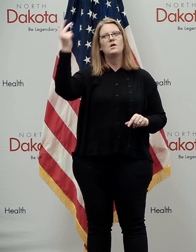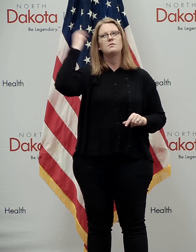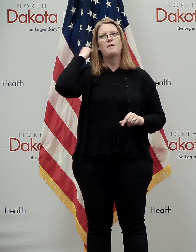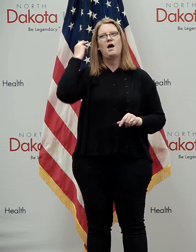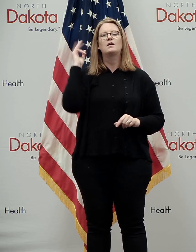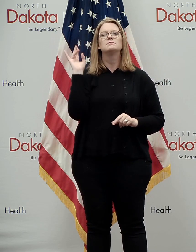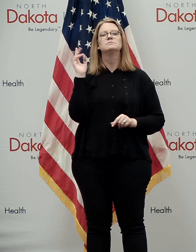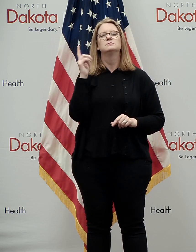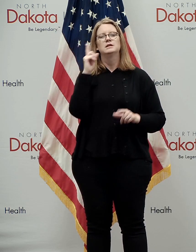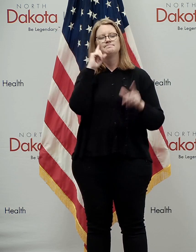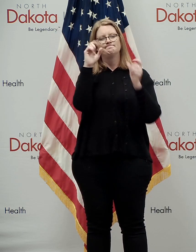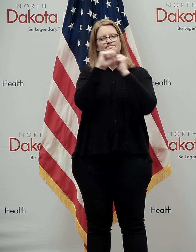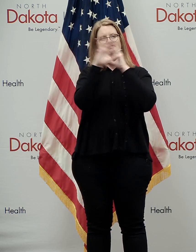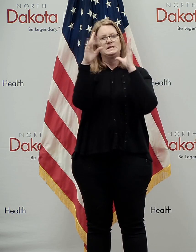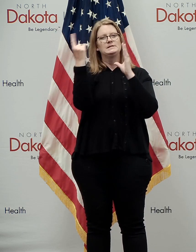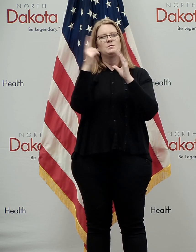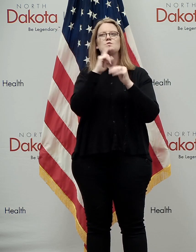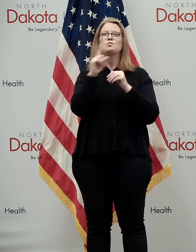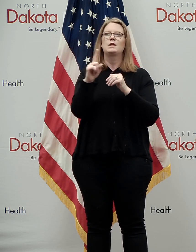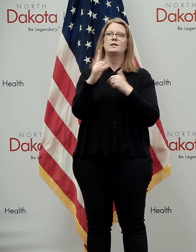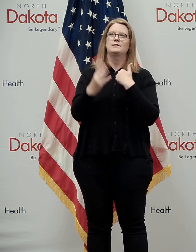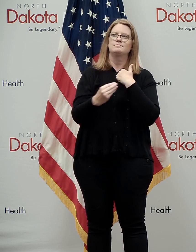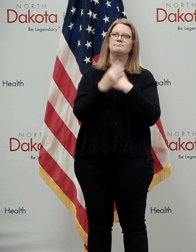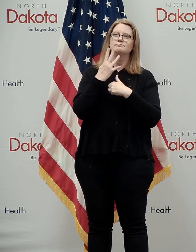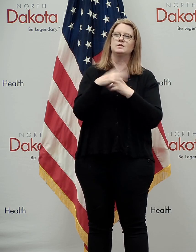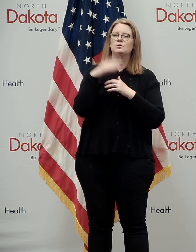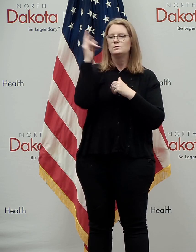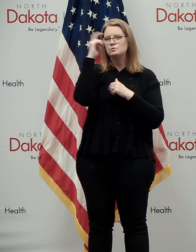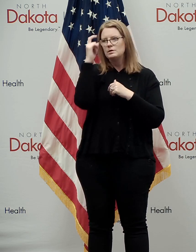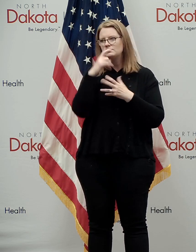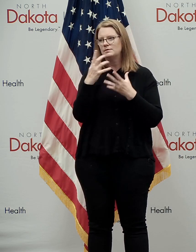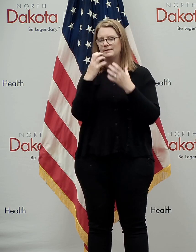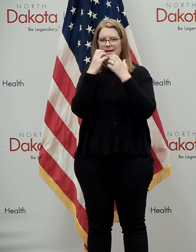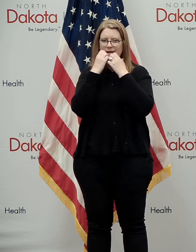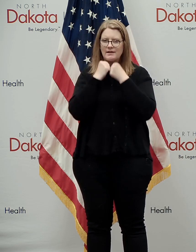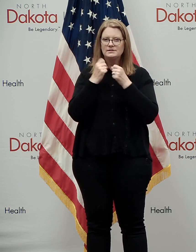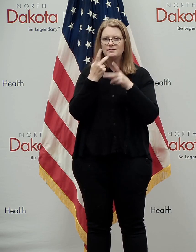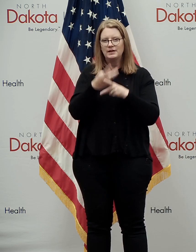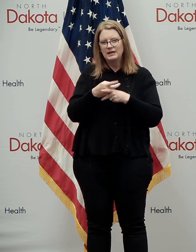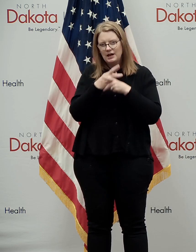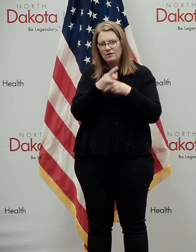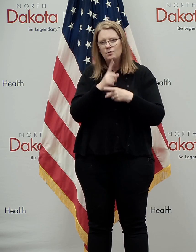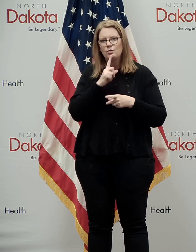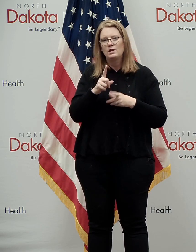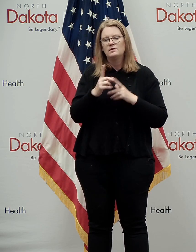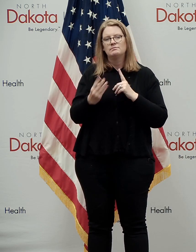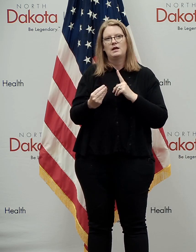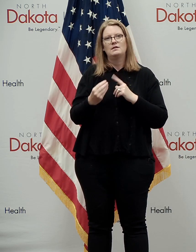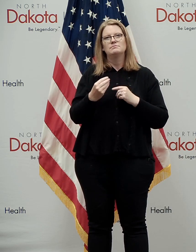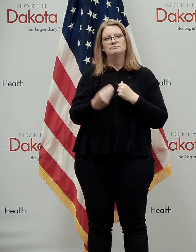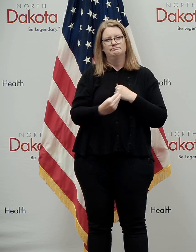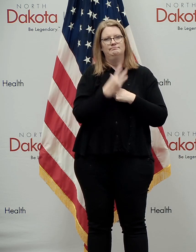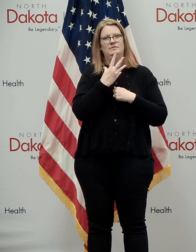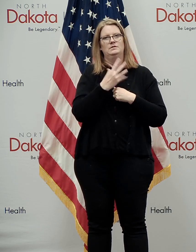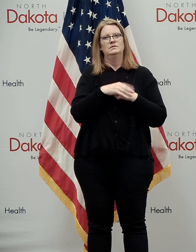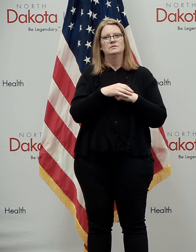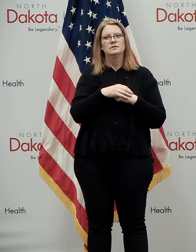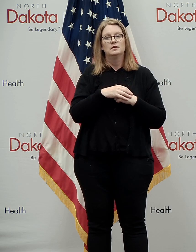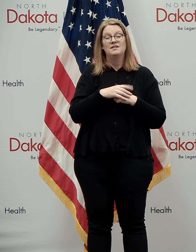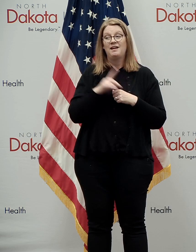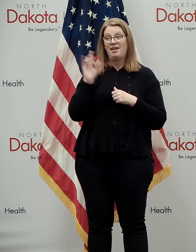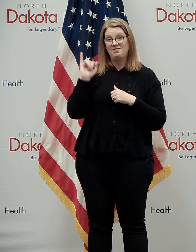difference in our lives, whose wisdom or simple acts of caring made an impression on us. And in all likelihood, it was someone who sought